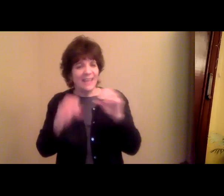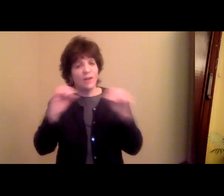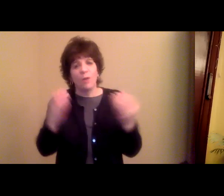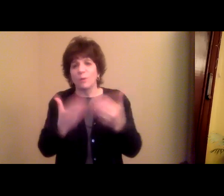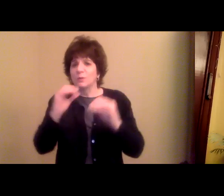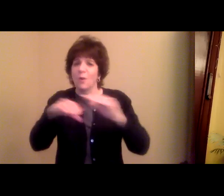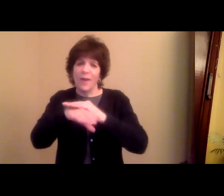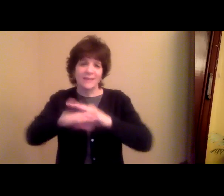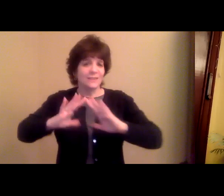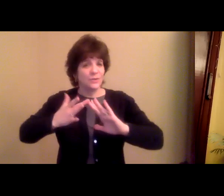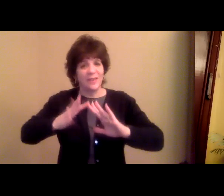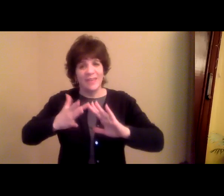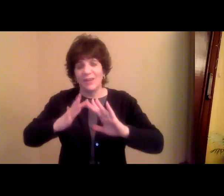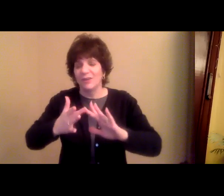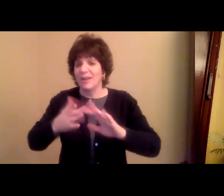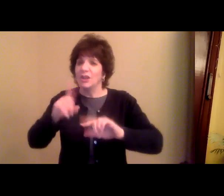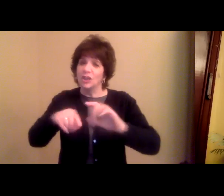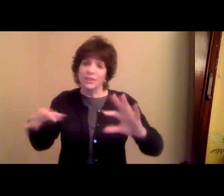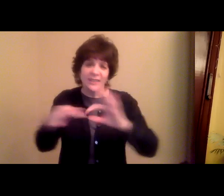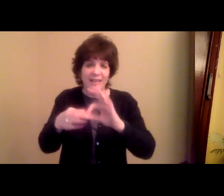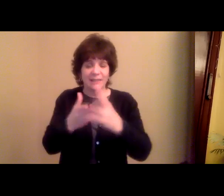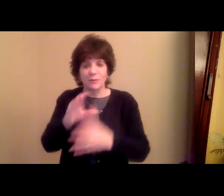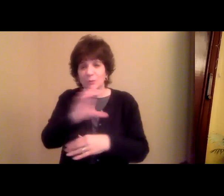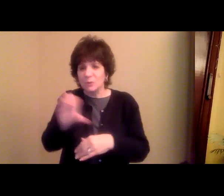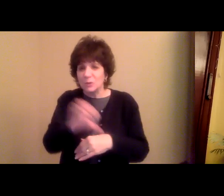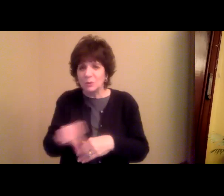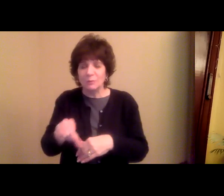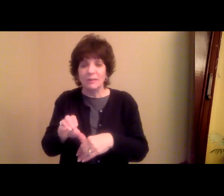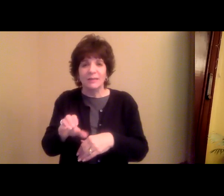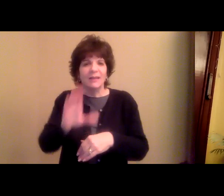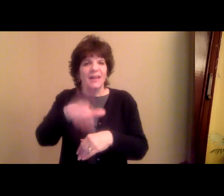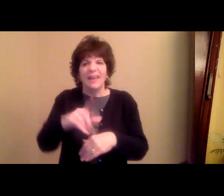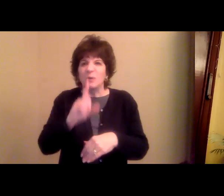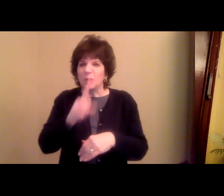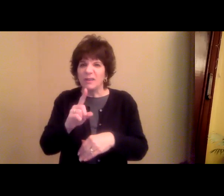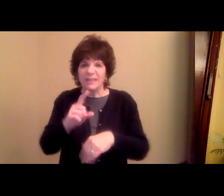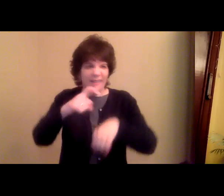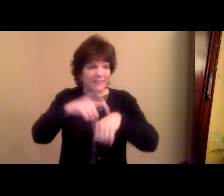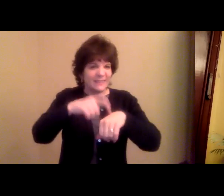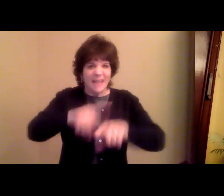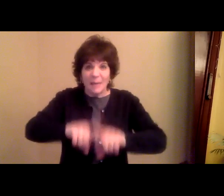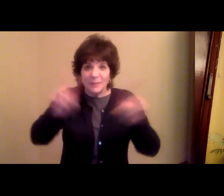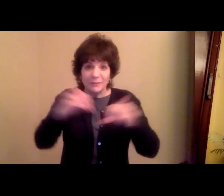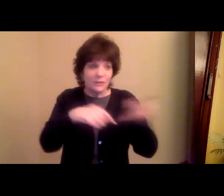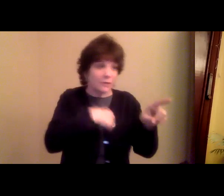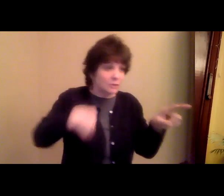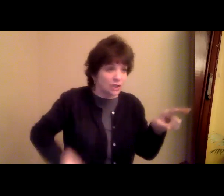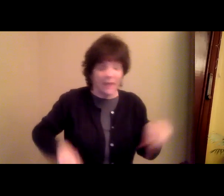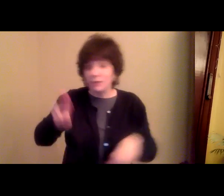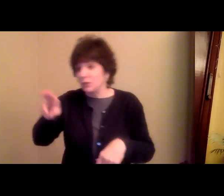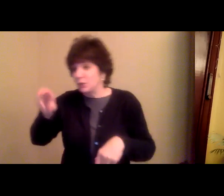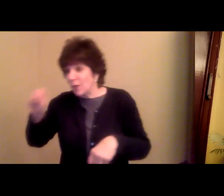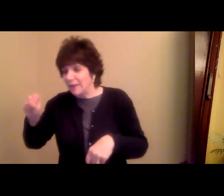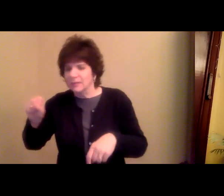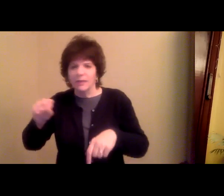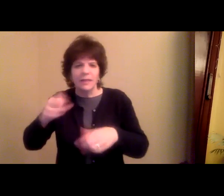to the internet. And really, you know, the time, well, even just people in California, the time difference, we couldn't really all get together at the